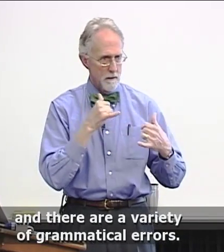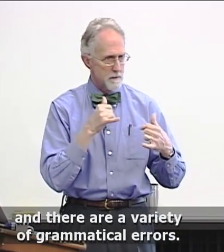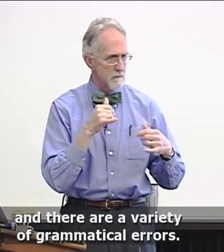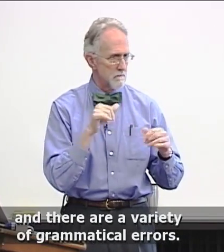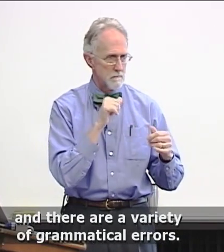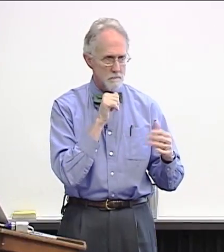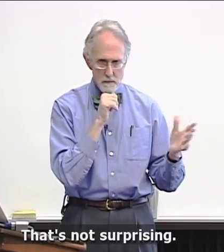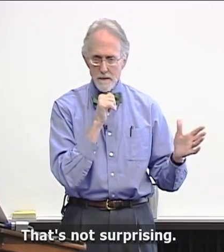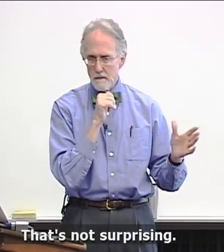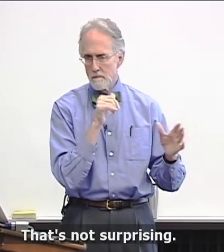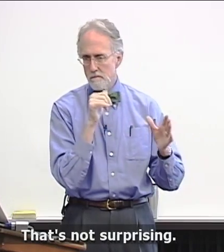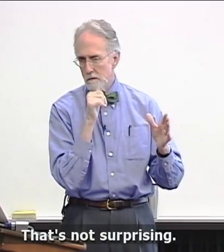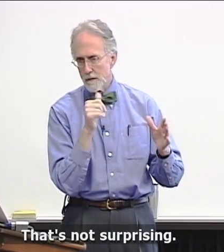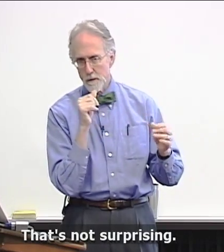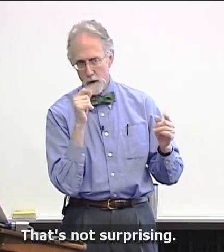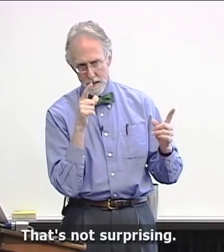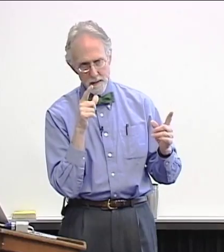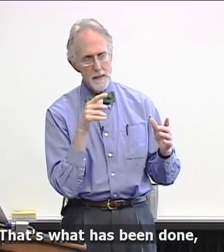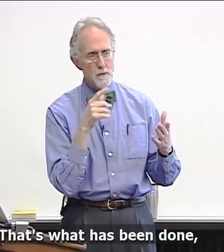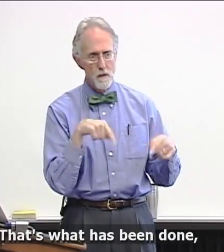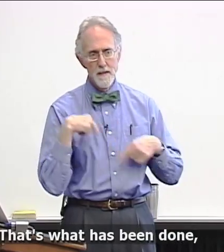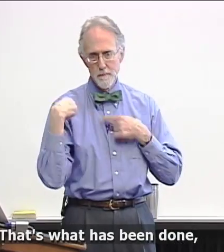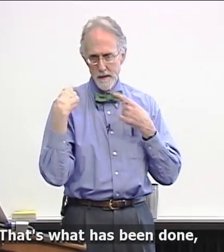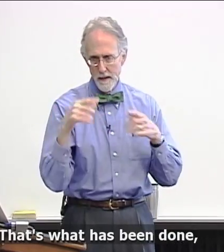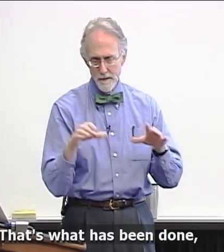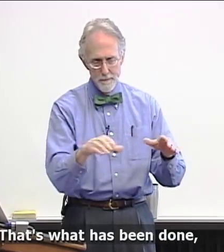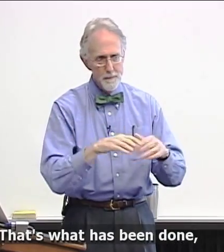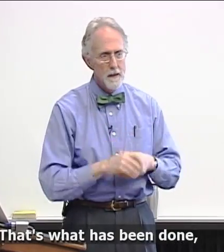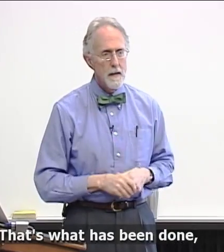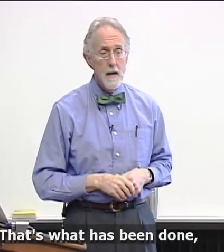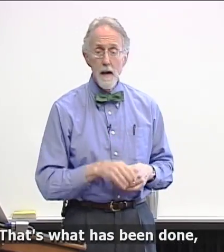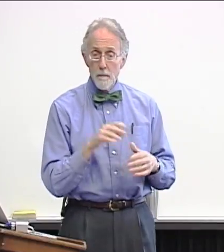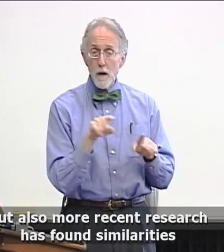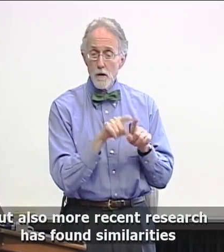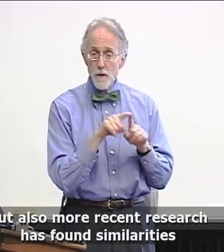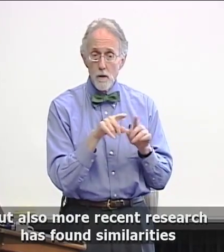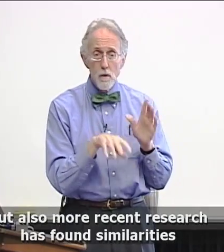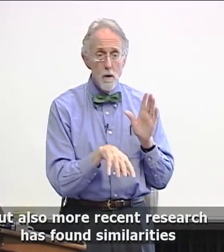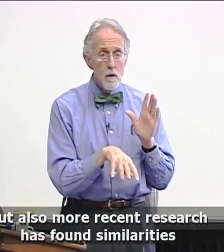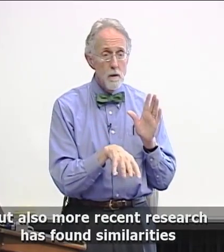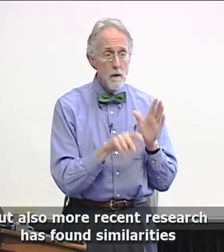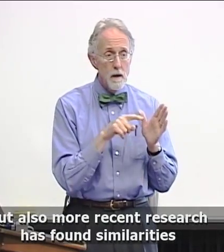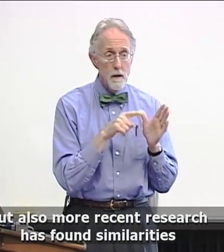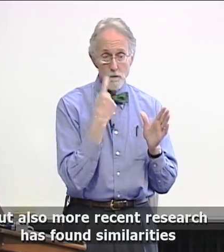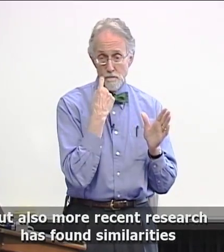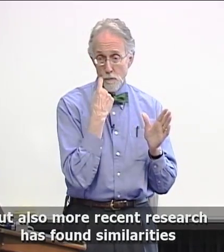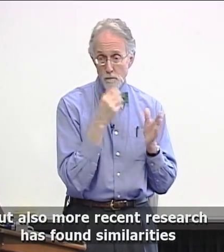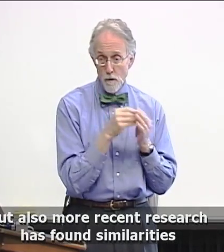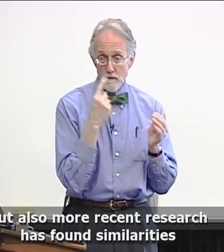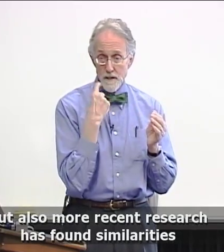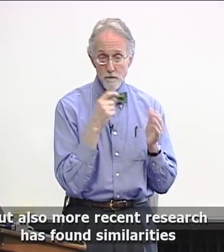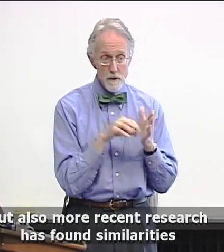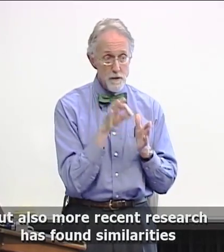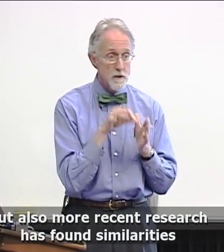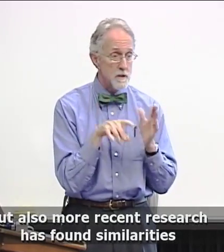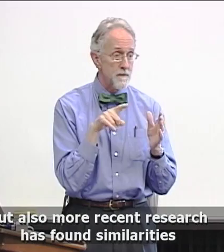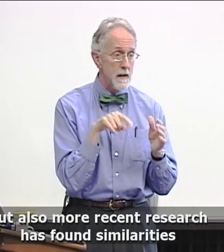errors. That's not surprising, that's what has been done. But also, the more recent research has